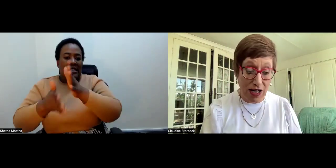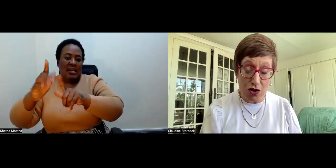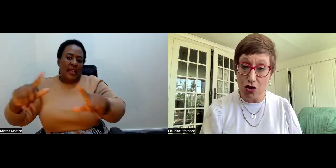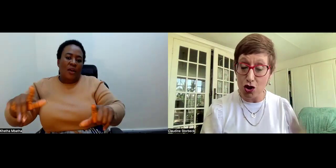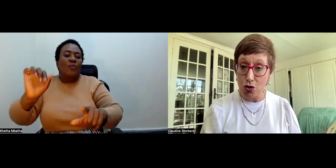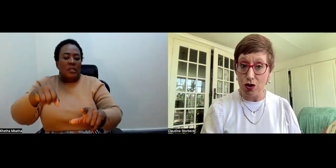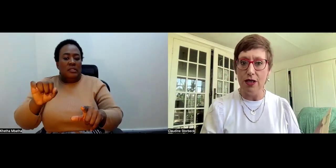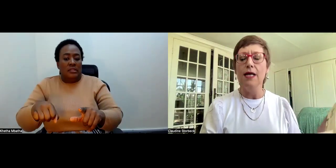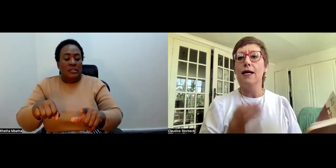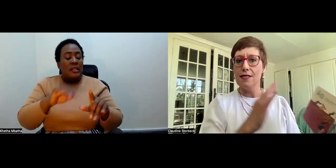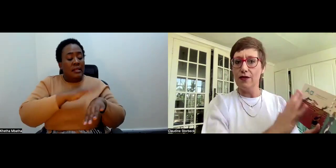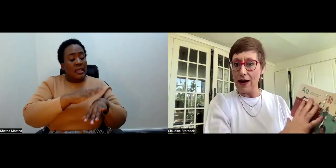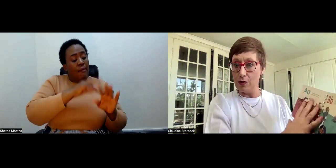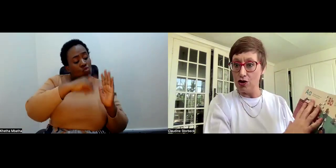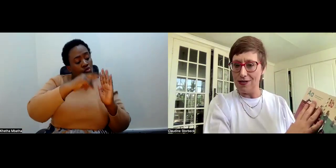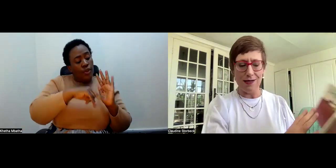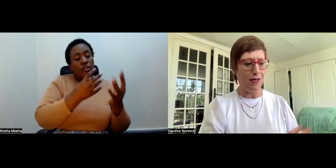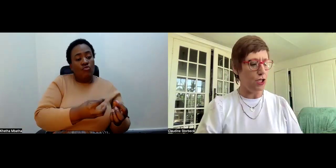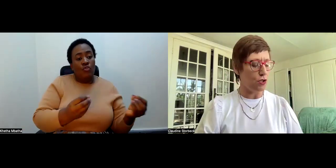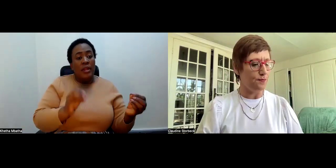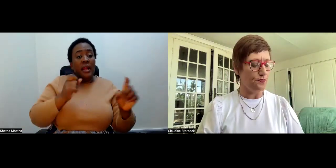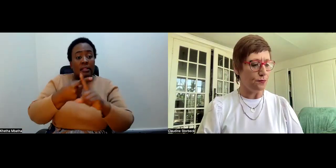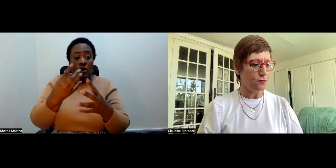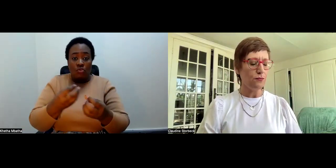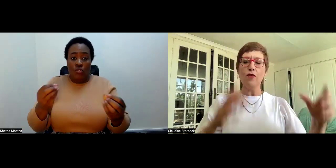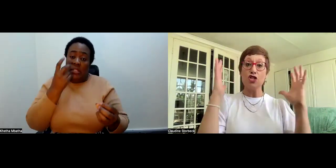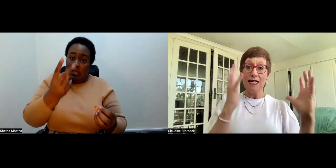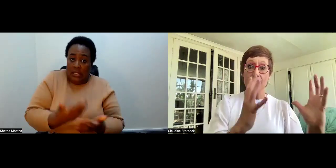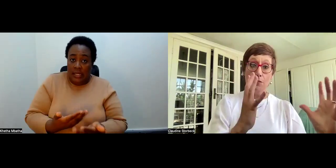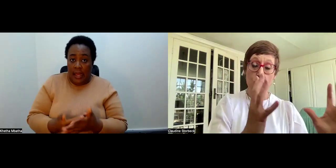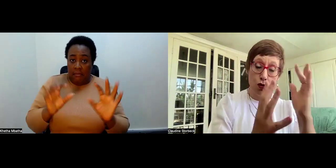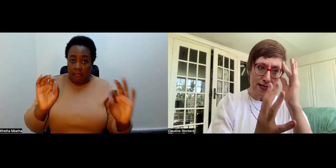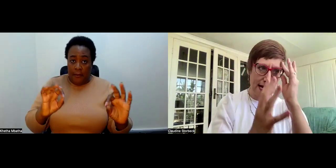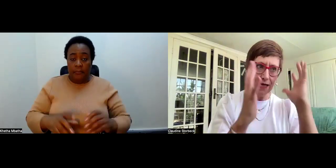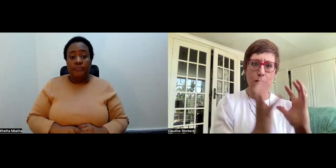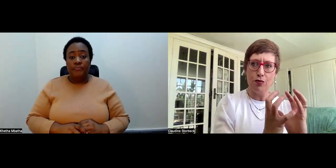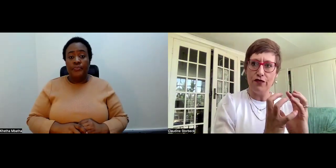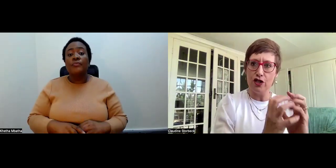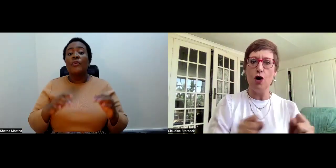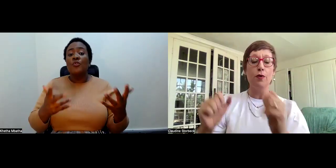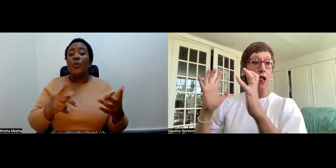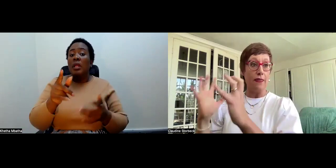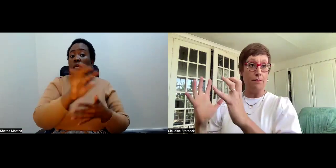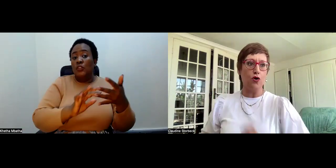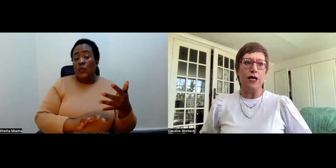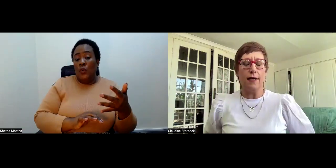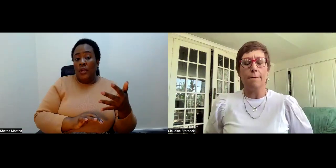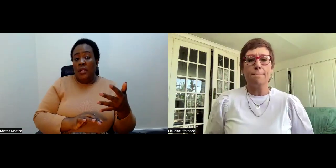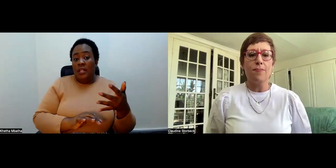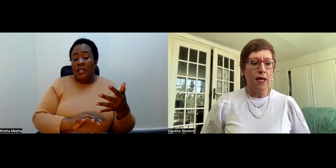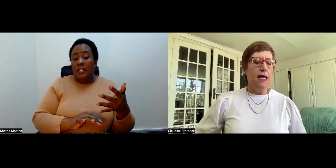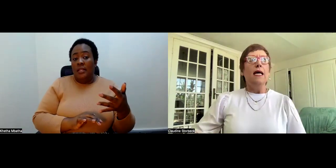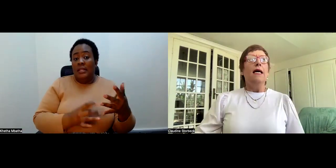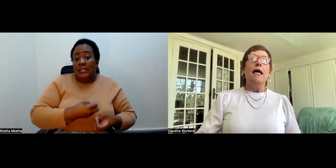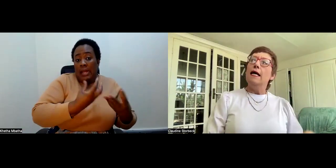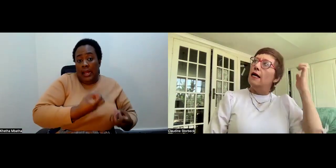as we read it to the children until they're able to see it in English. So that's storytelling, brief example, then book reading.